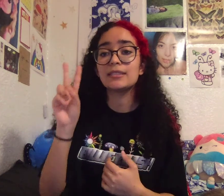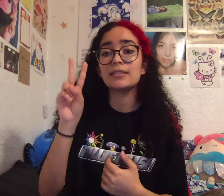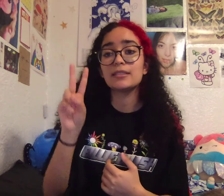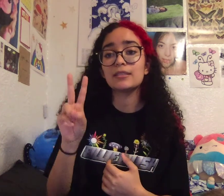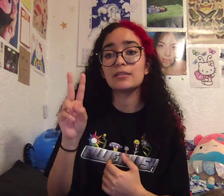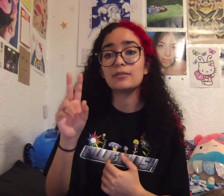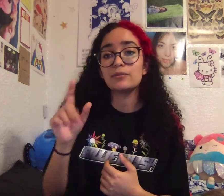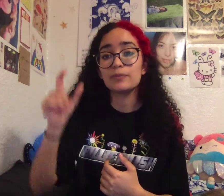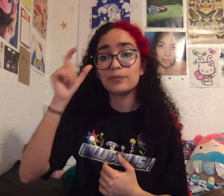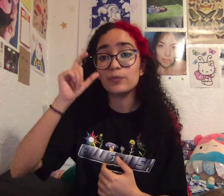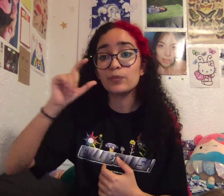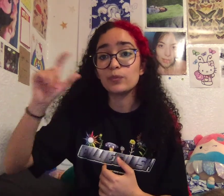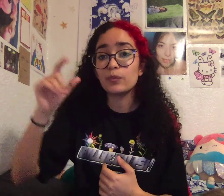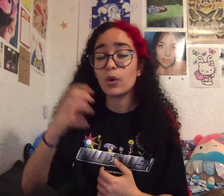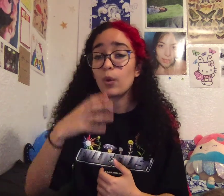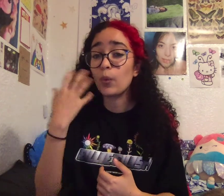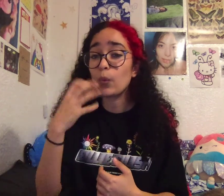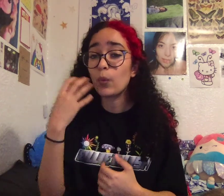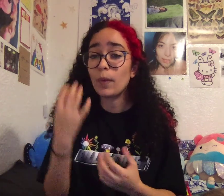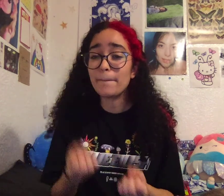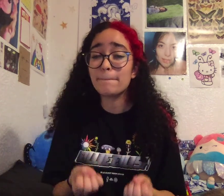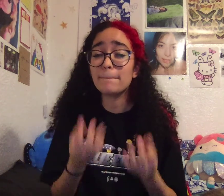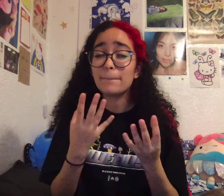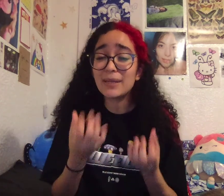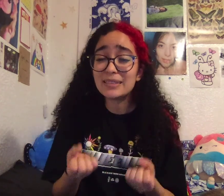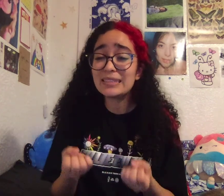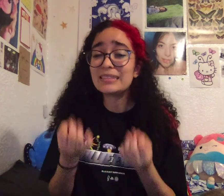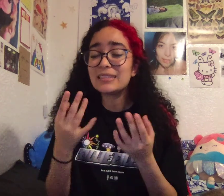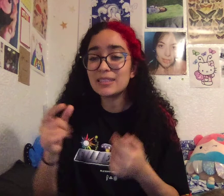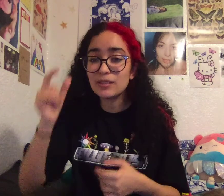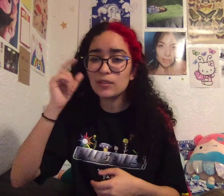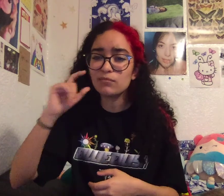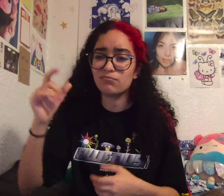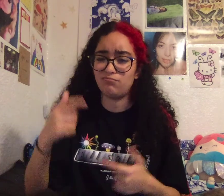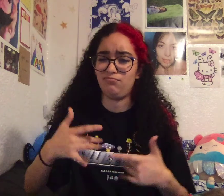Wow, tons and tons of moons. What's up with Jupiter and Saturn, right?